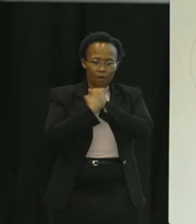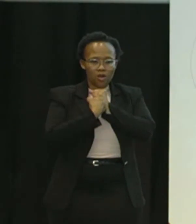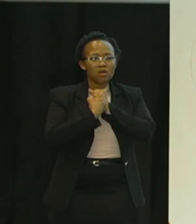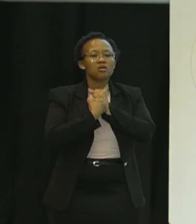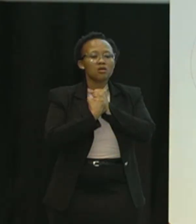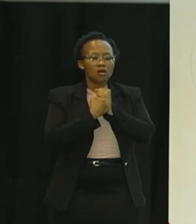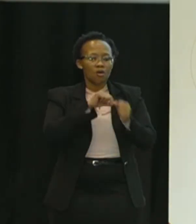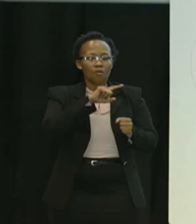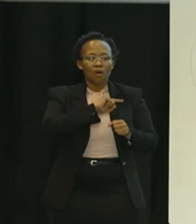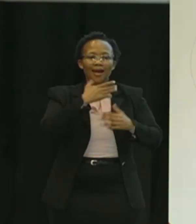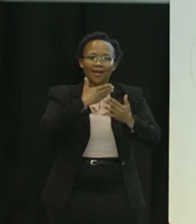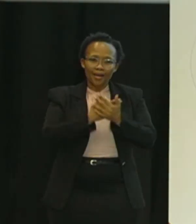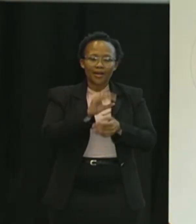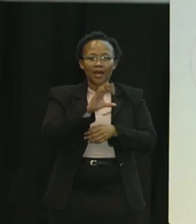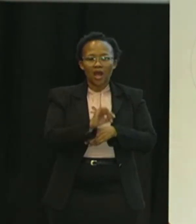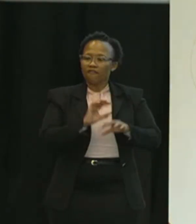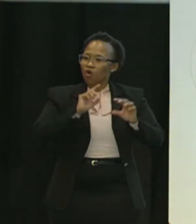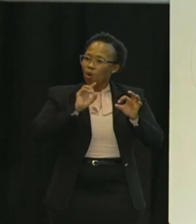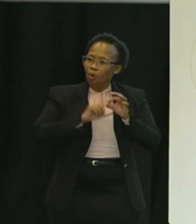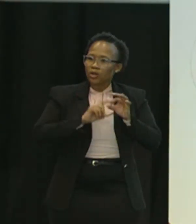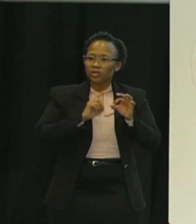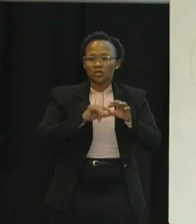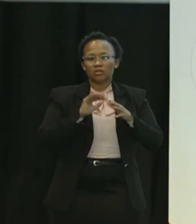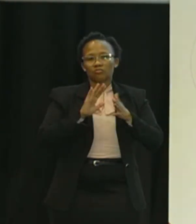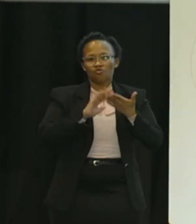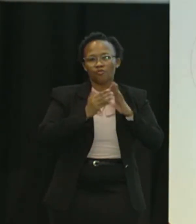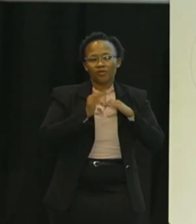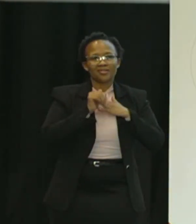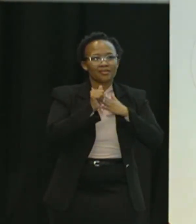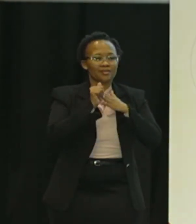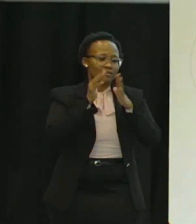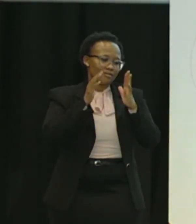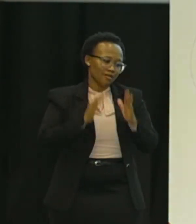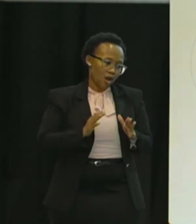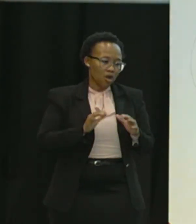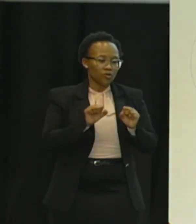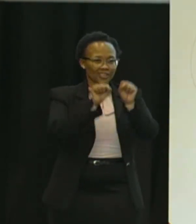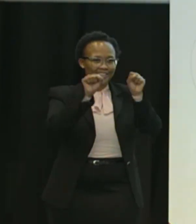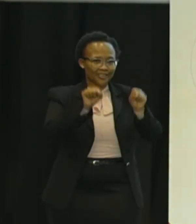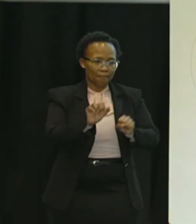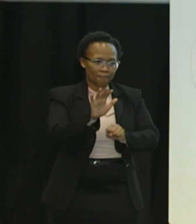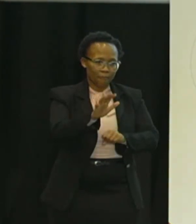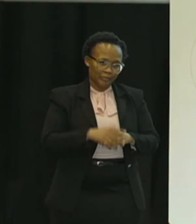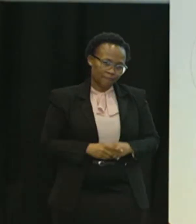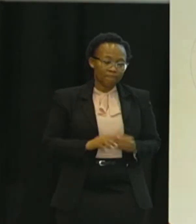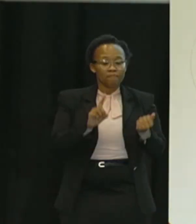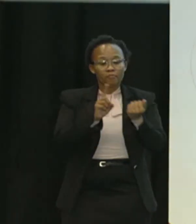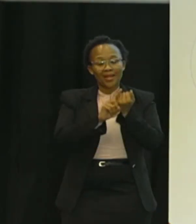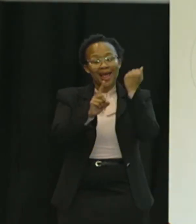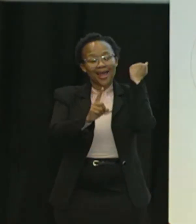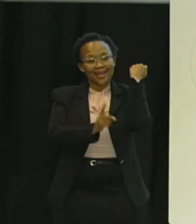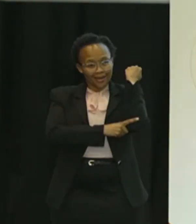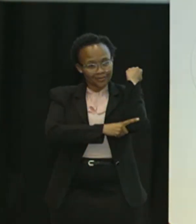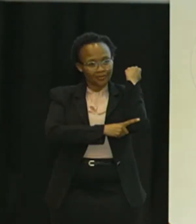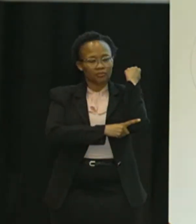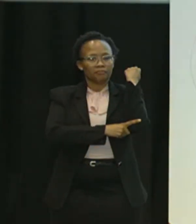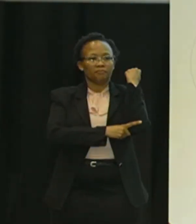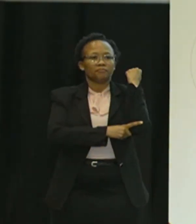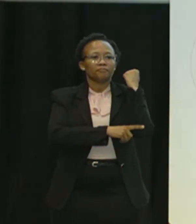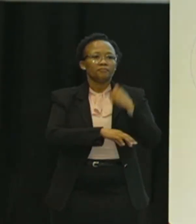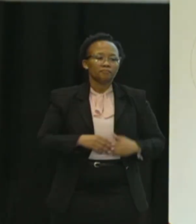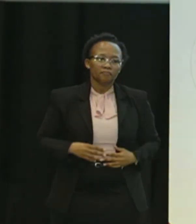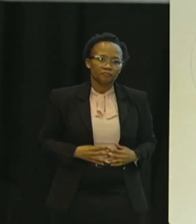have quality community data that is flowing to the national systems. Lastly, we have